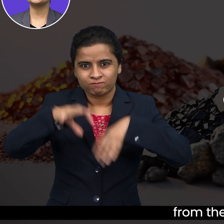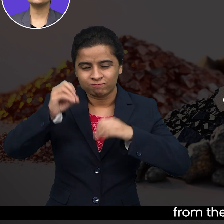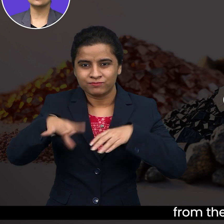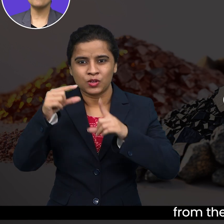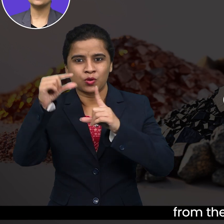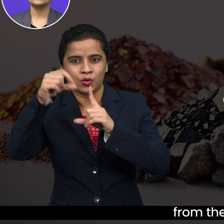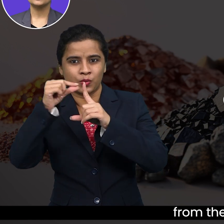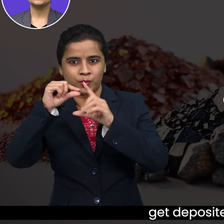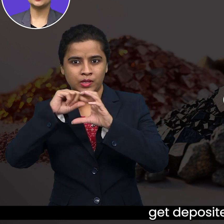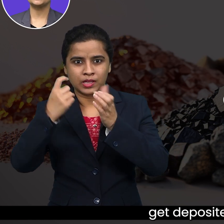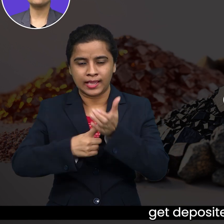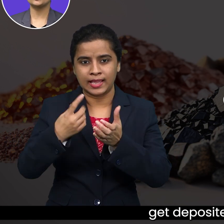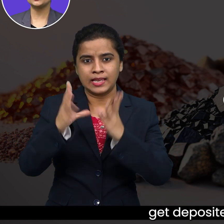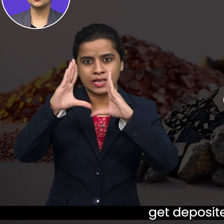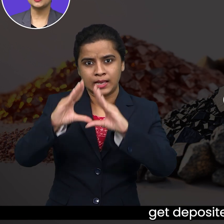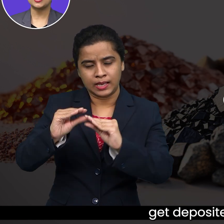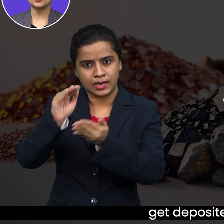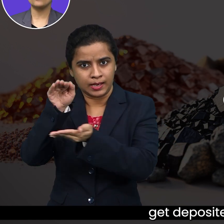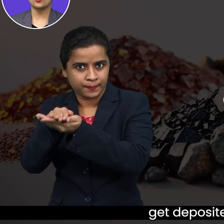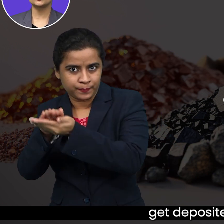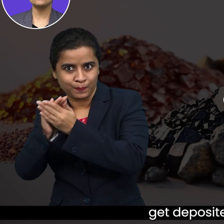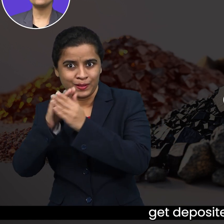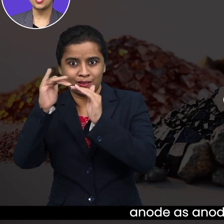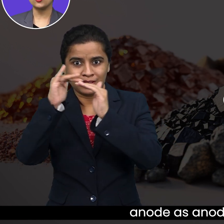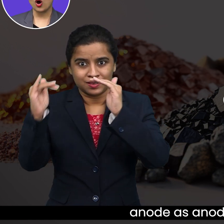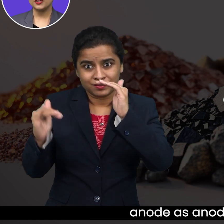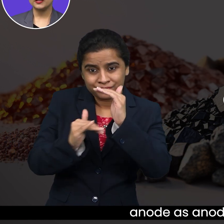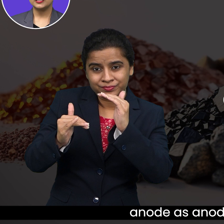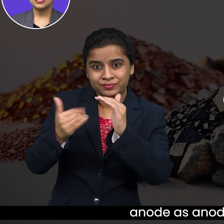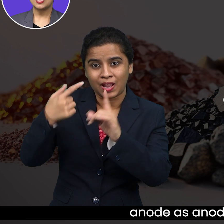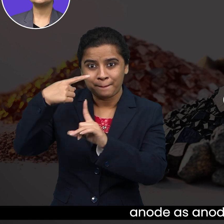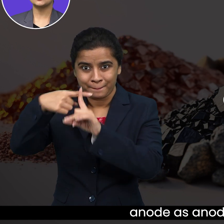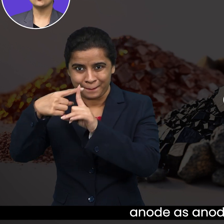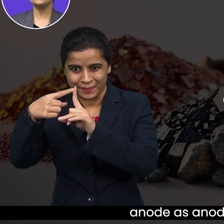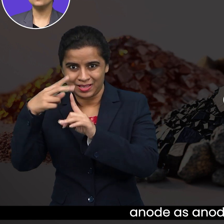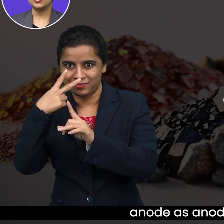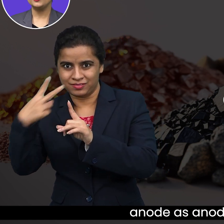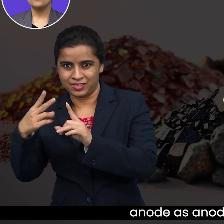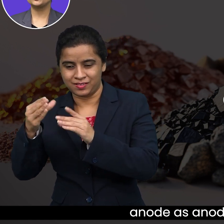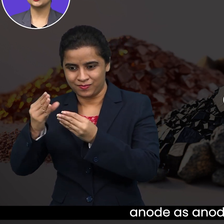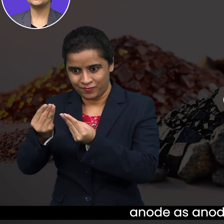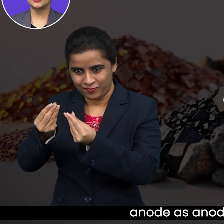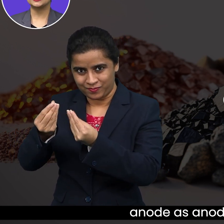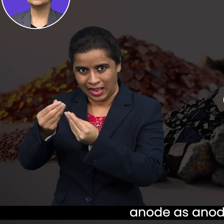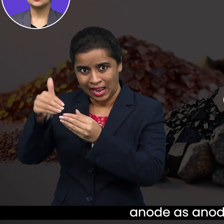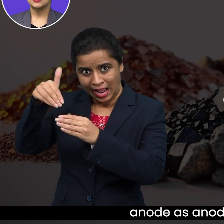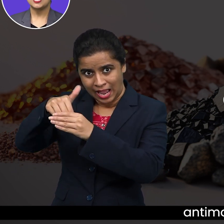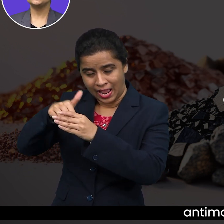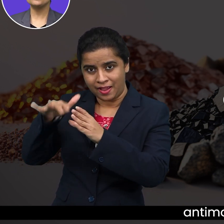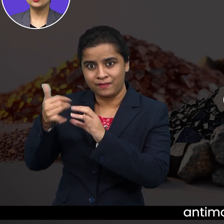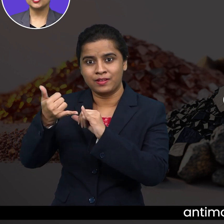the blister copper get deposited at the bottom of anode as anode mud, which